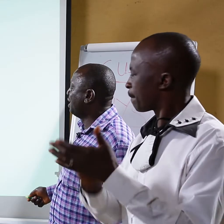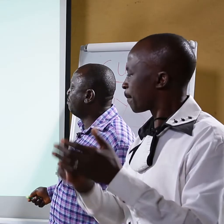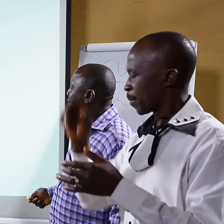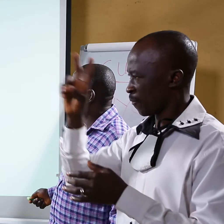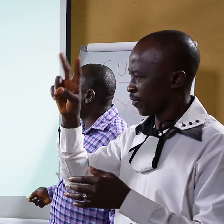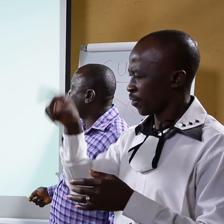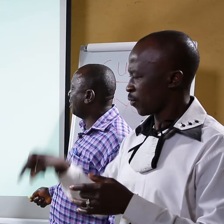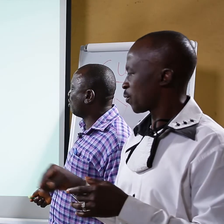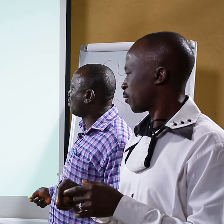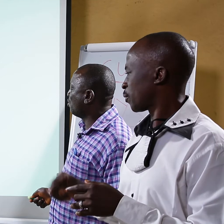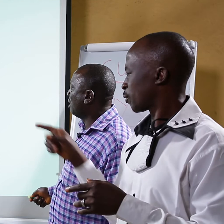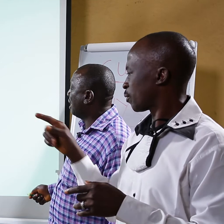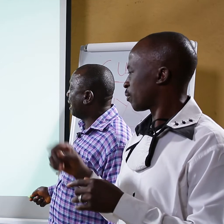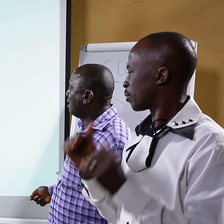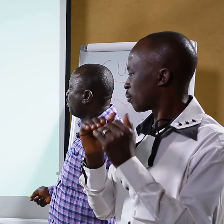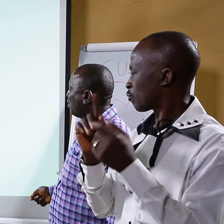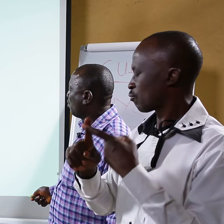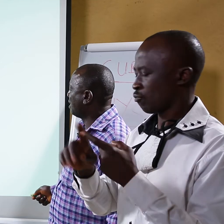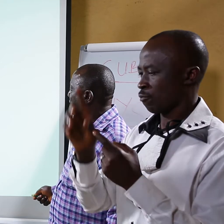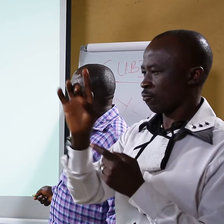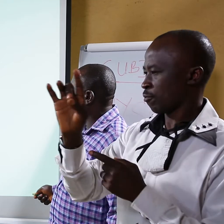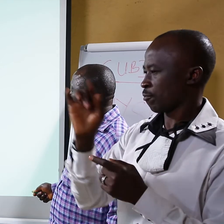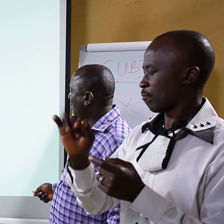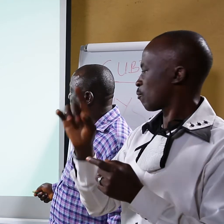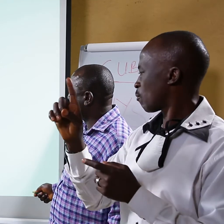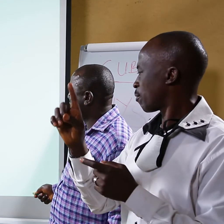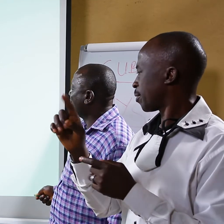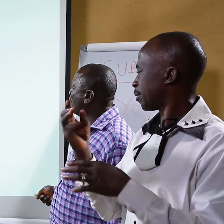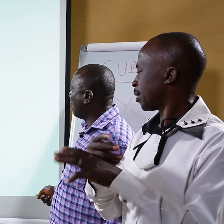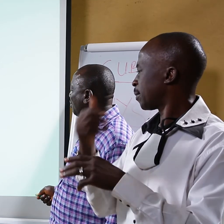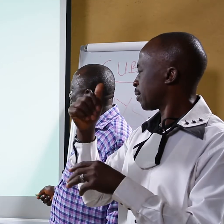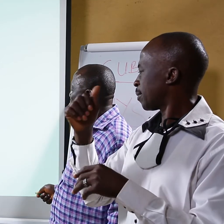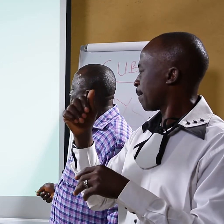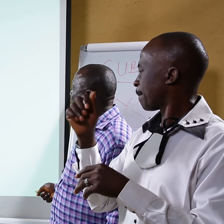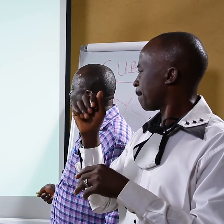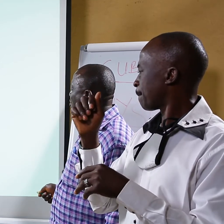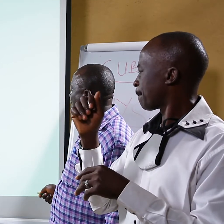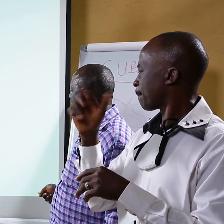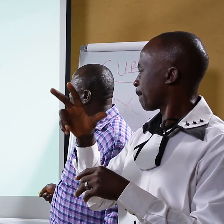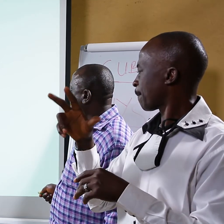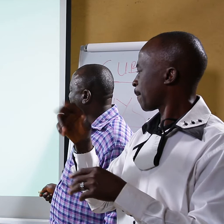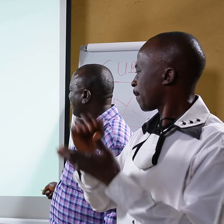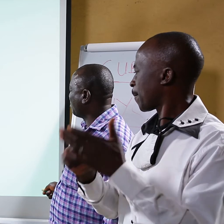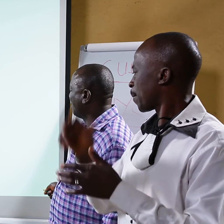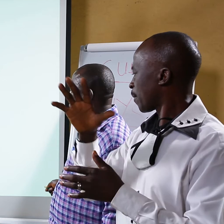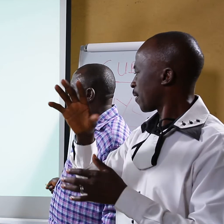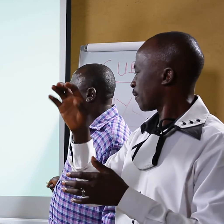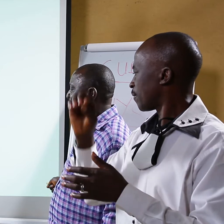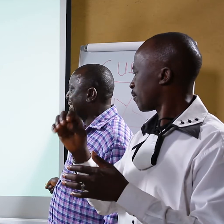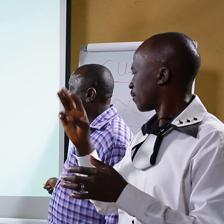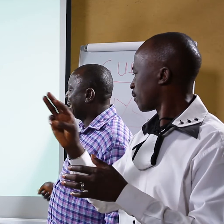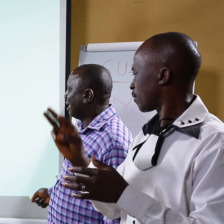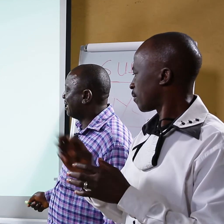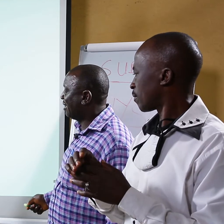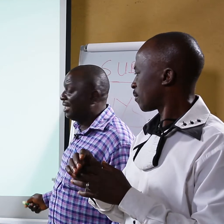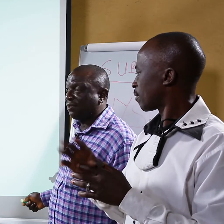So Vpq will be equals to 8.1 times 10 to power 3 minus 5.06 times 10 to power